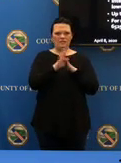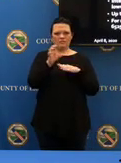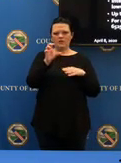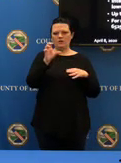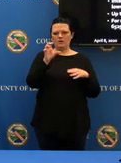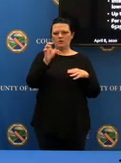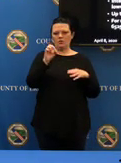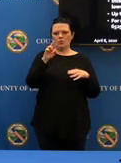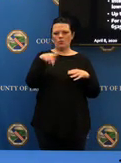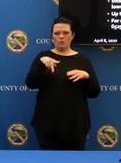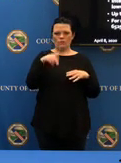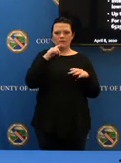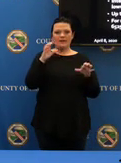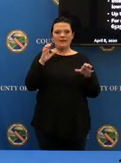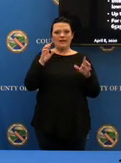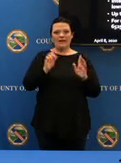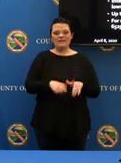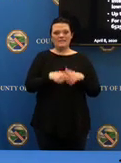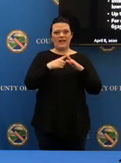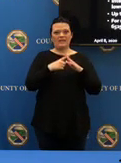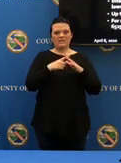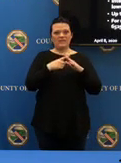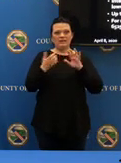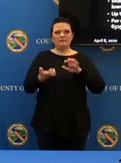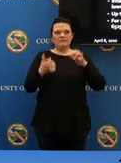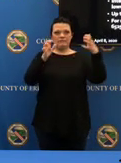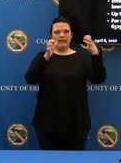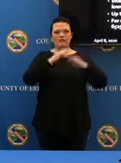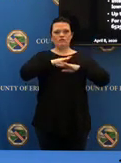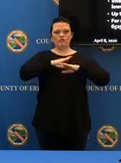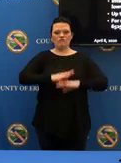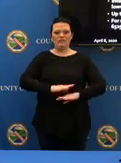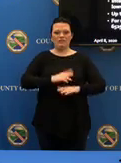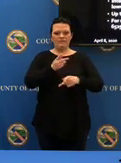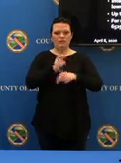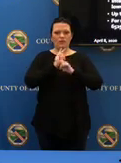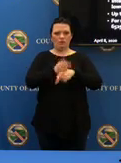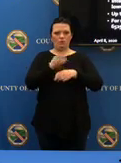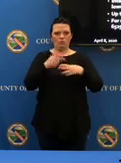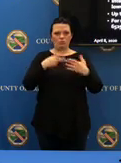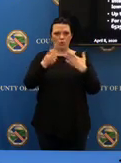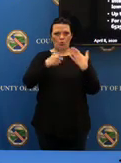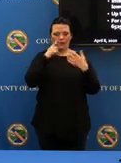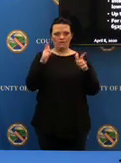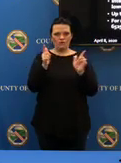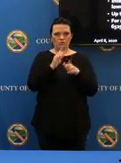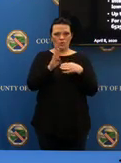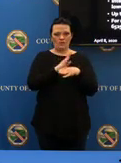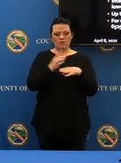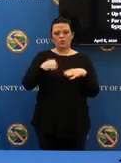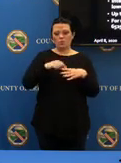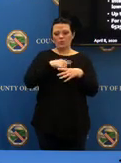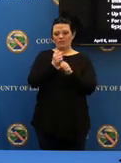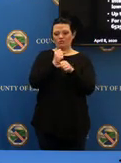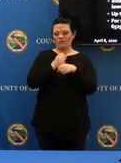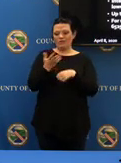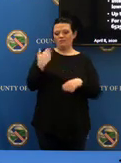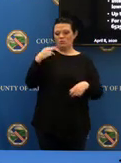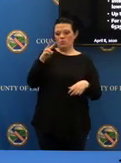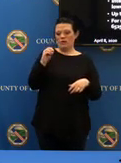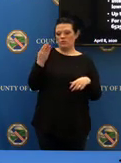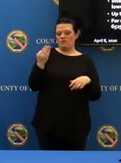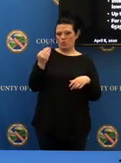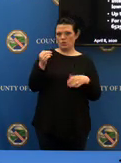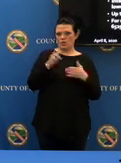has activated its disaster relief loan program for small businesses. This is a loan program that we created in 2014 as a